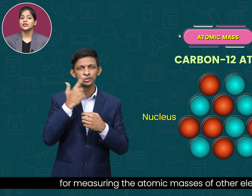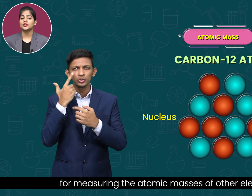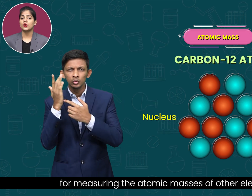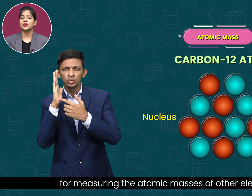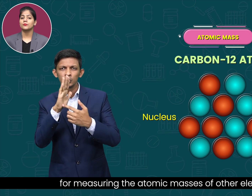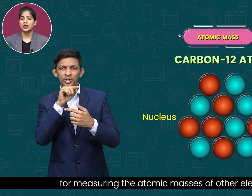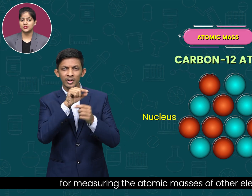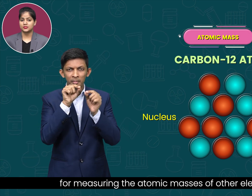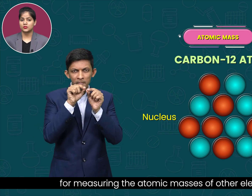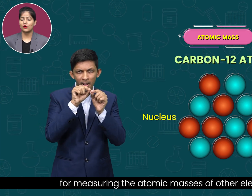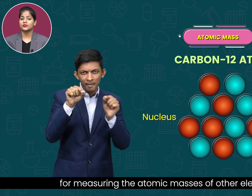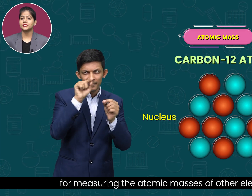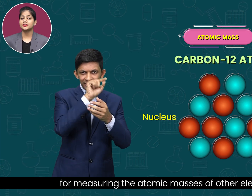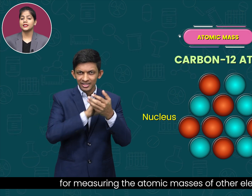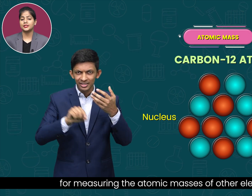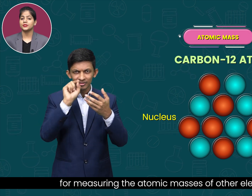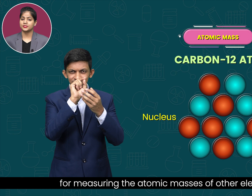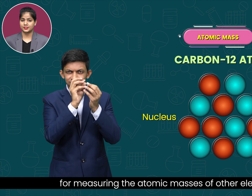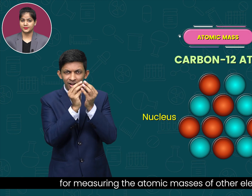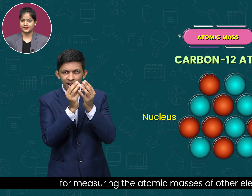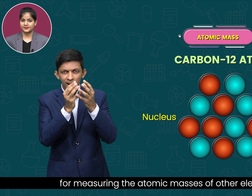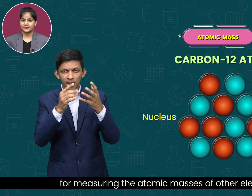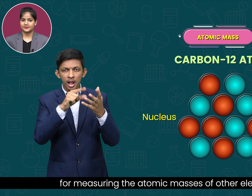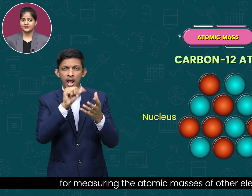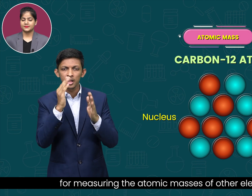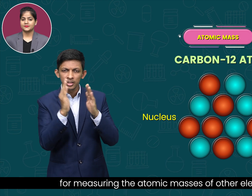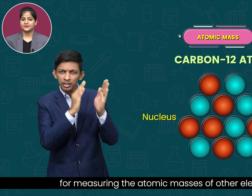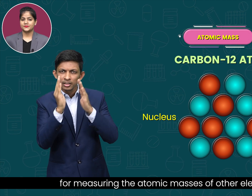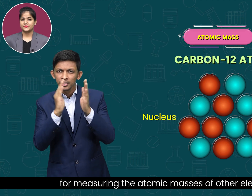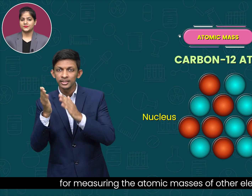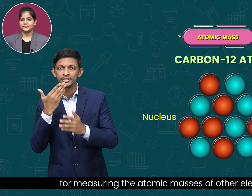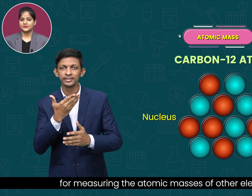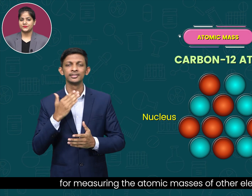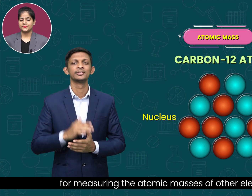measuring the atomic masses of other elements.